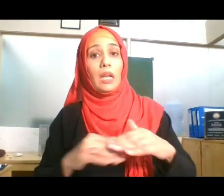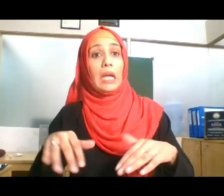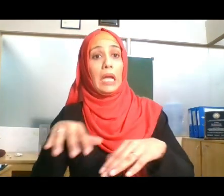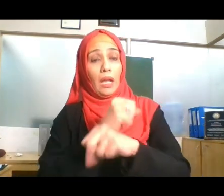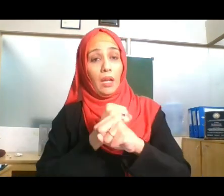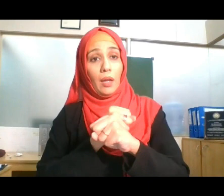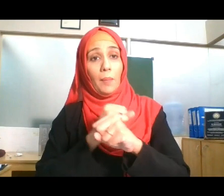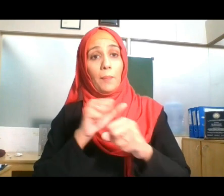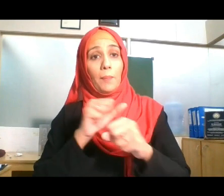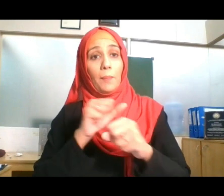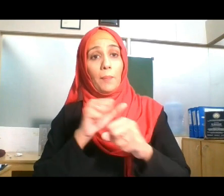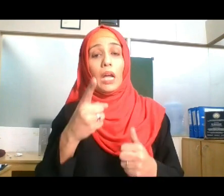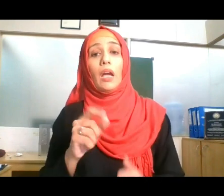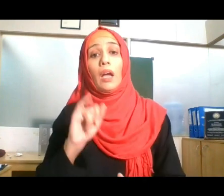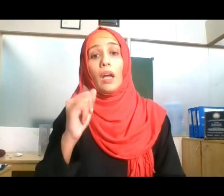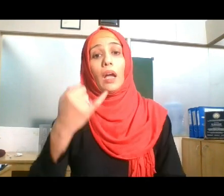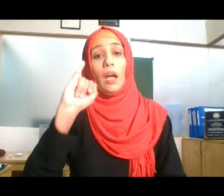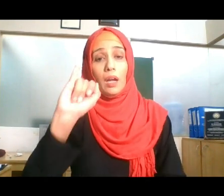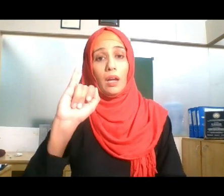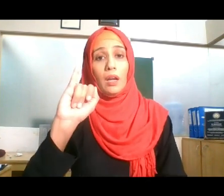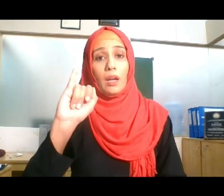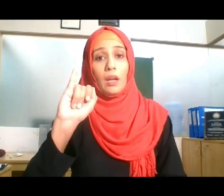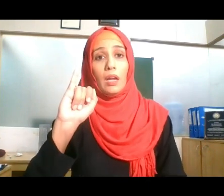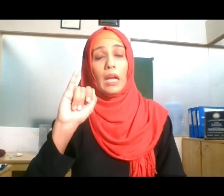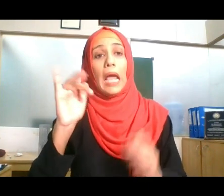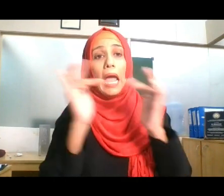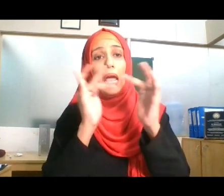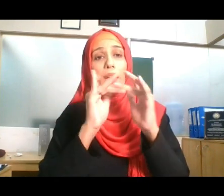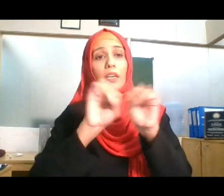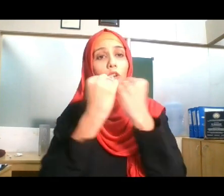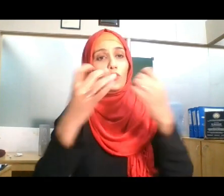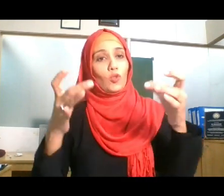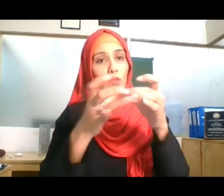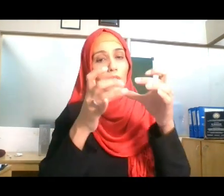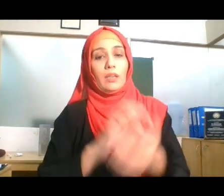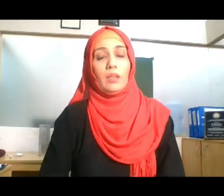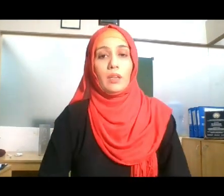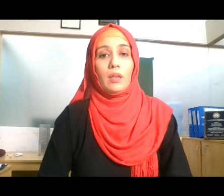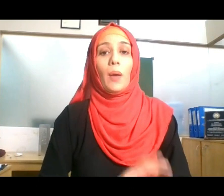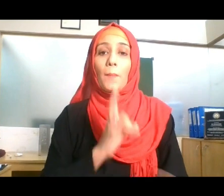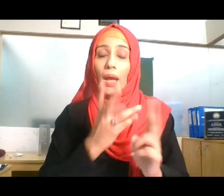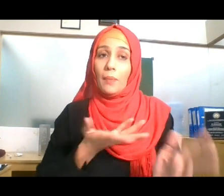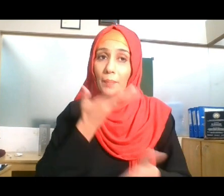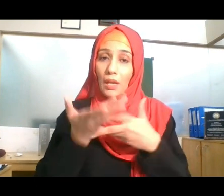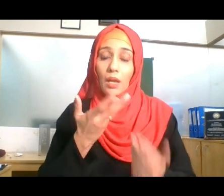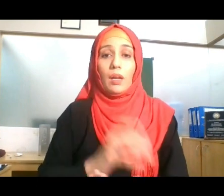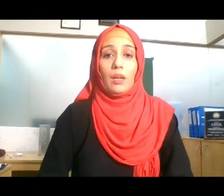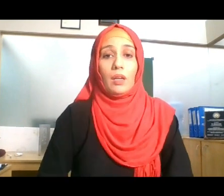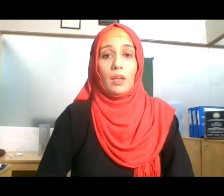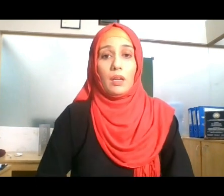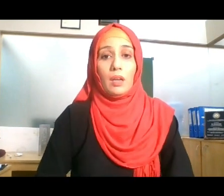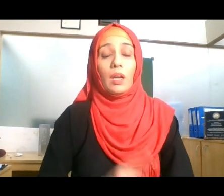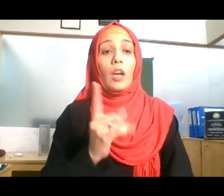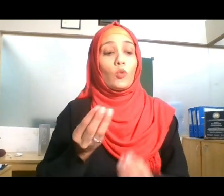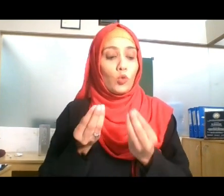Interest Group in the Internet Society. Shabir is going to talk to us about some of the